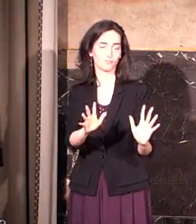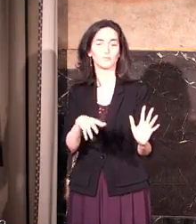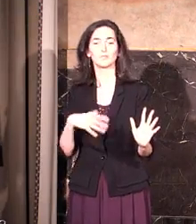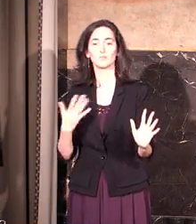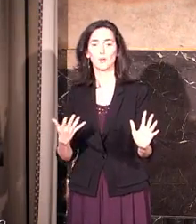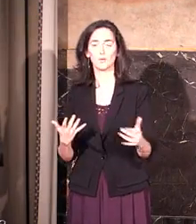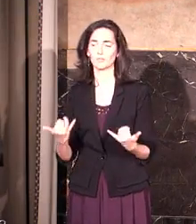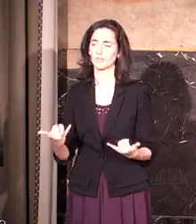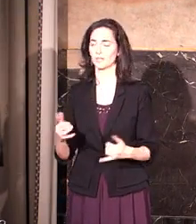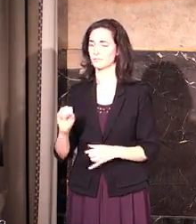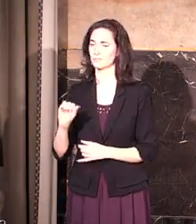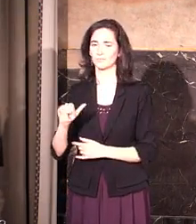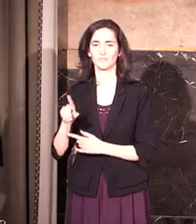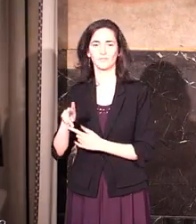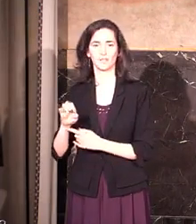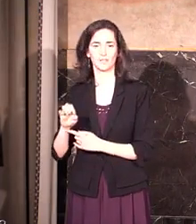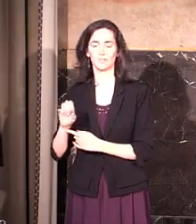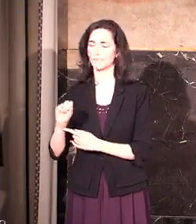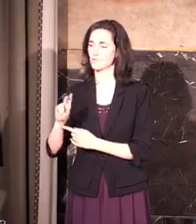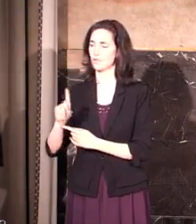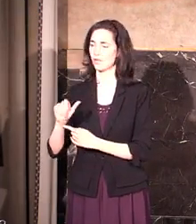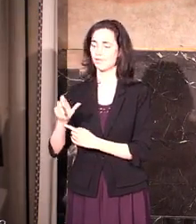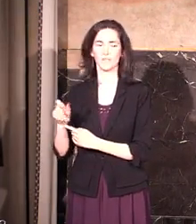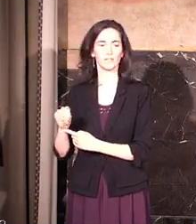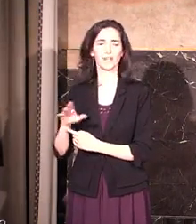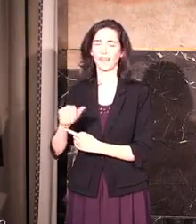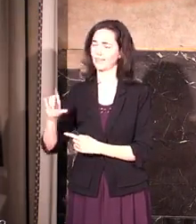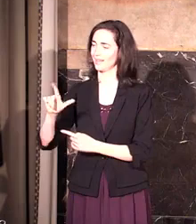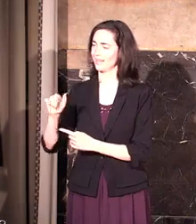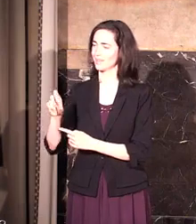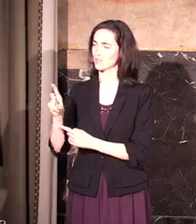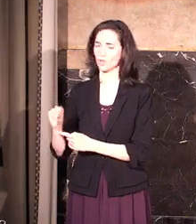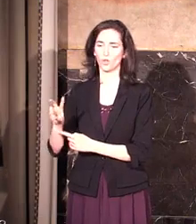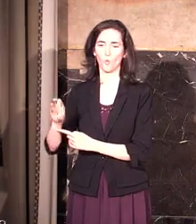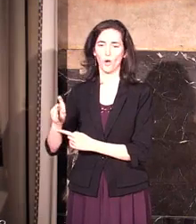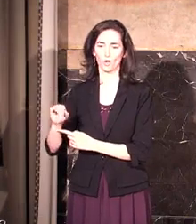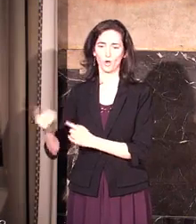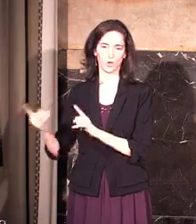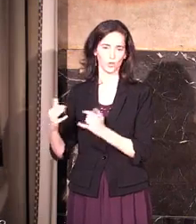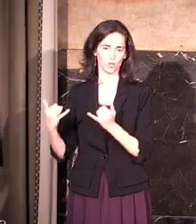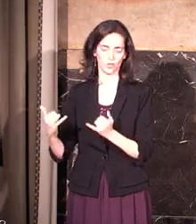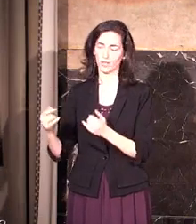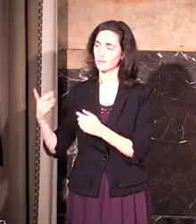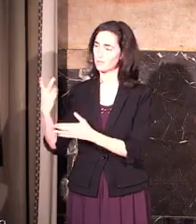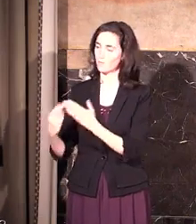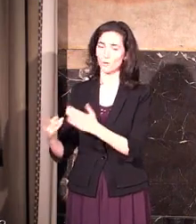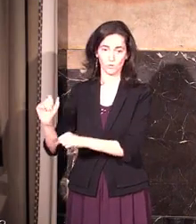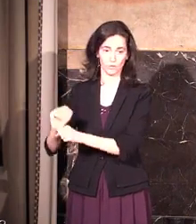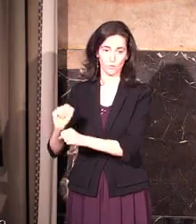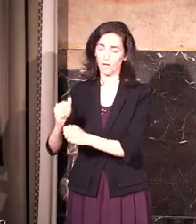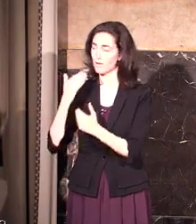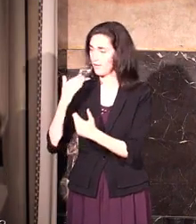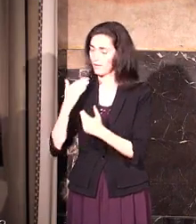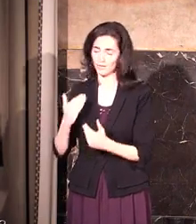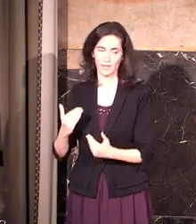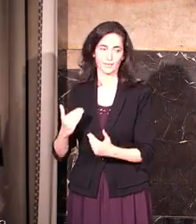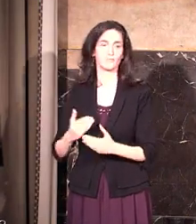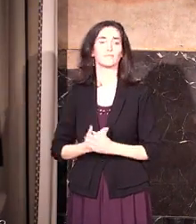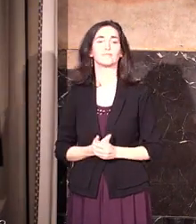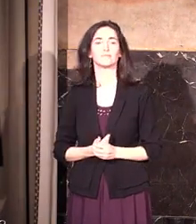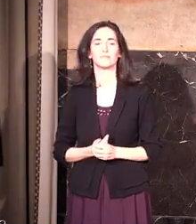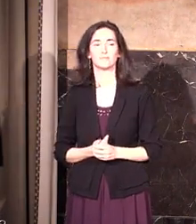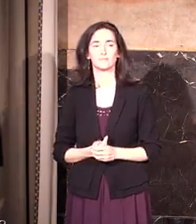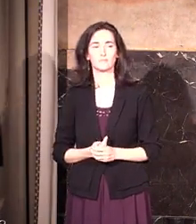have Sylvie Sullivan and Landon Walker here today, and we thank them very much for their contributions they make.